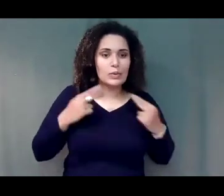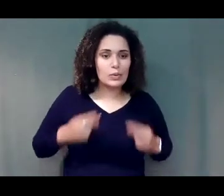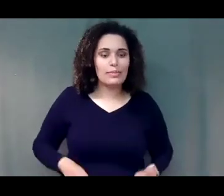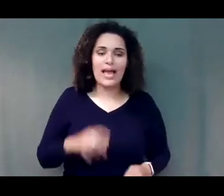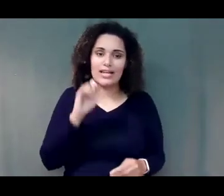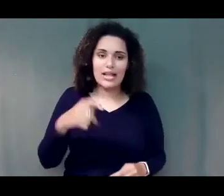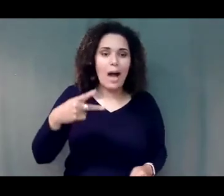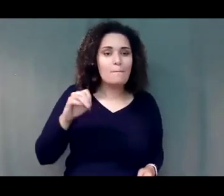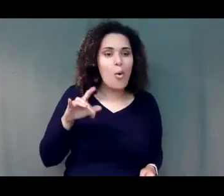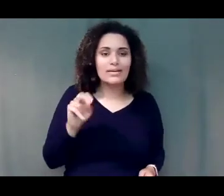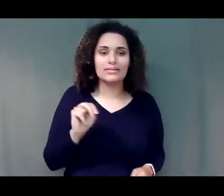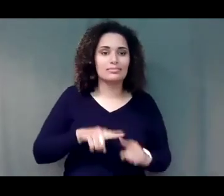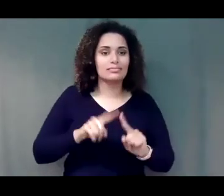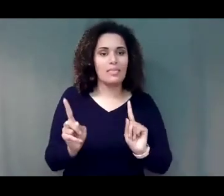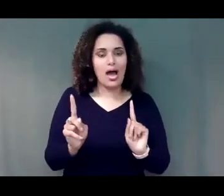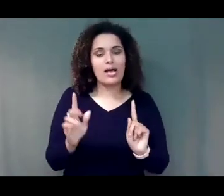because whatever, but